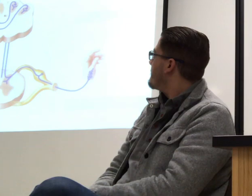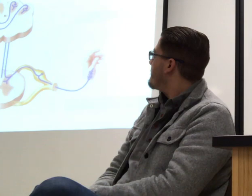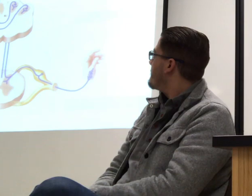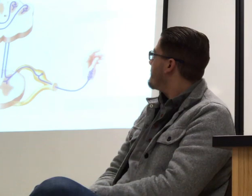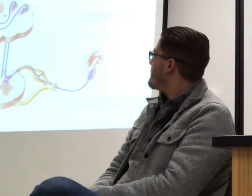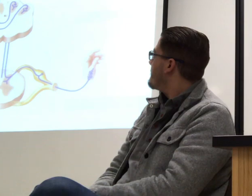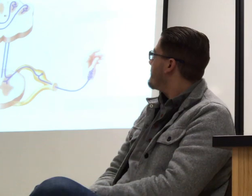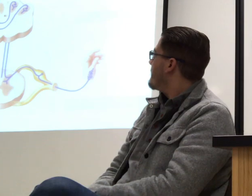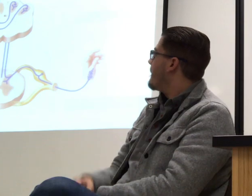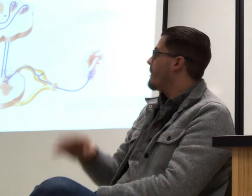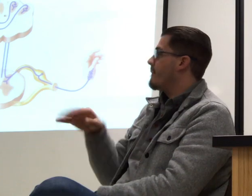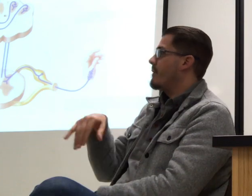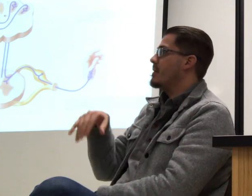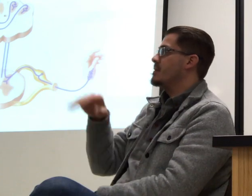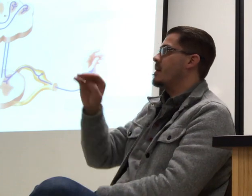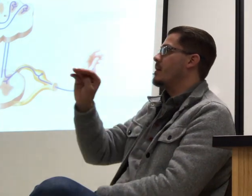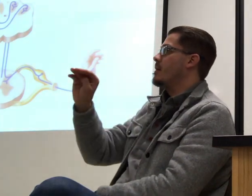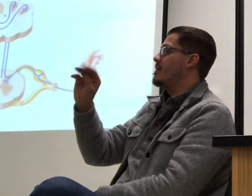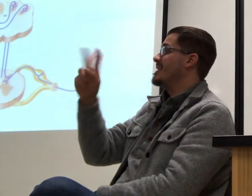synapses in the medulla.